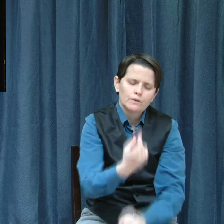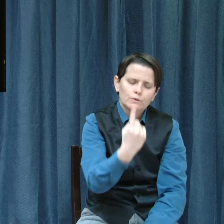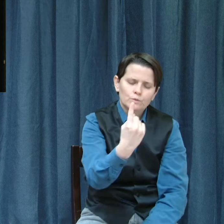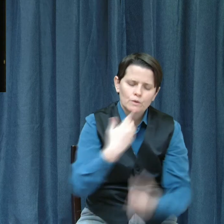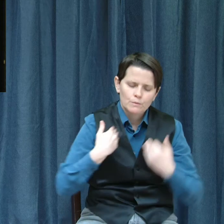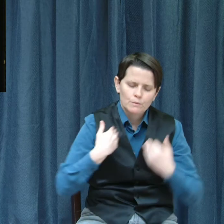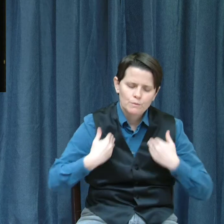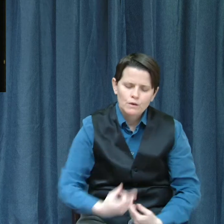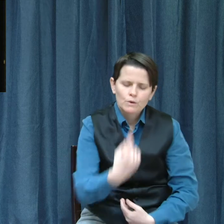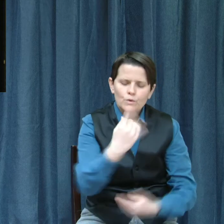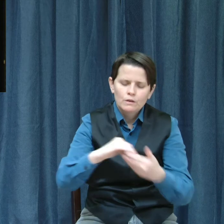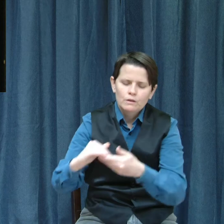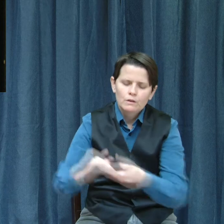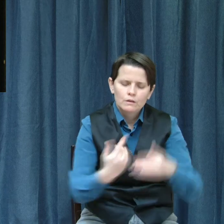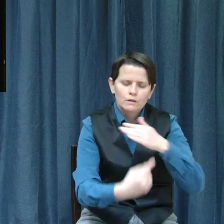world.